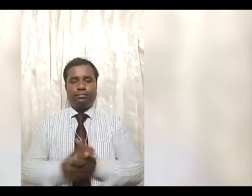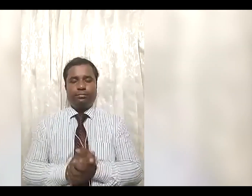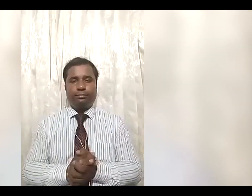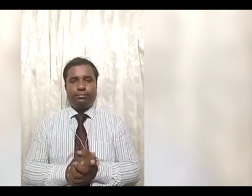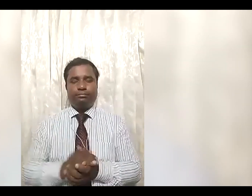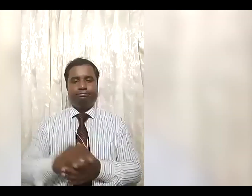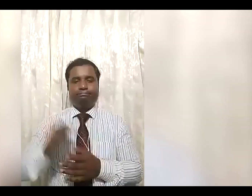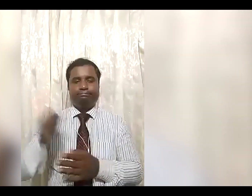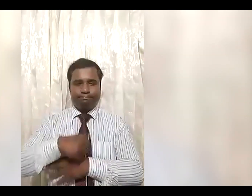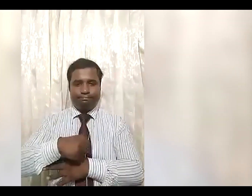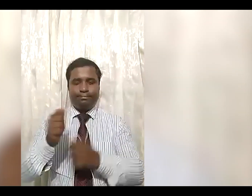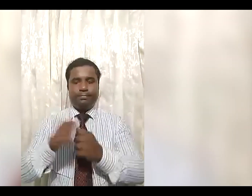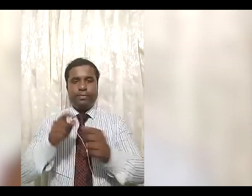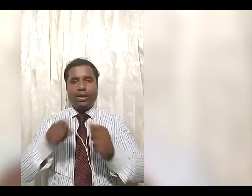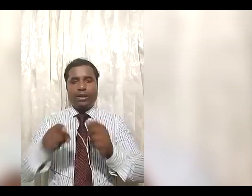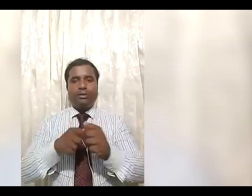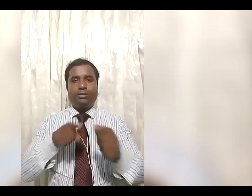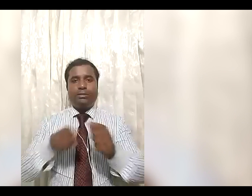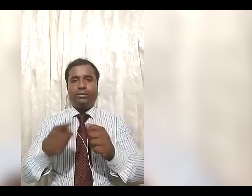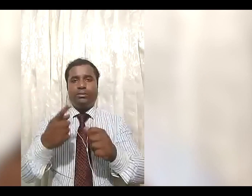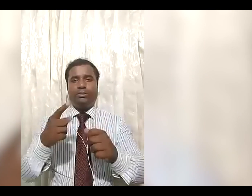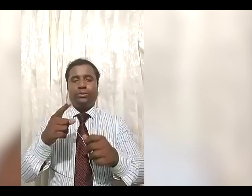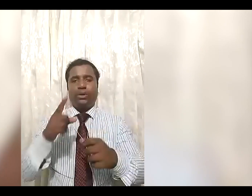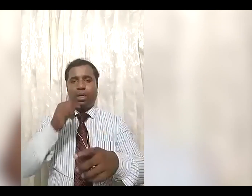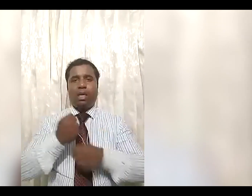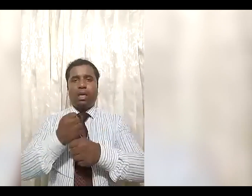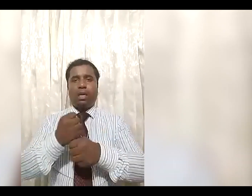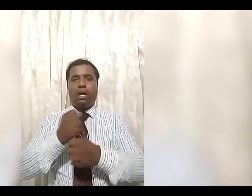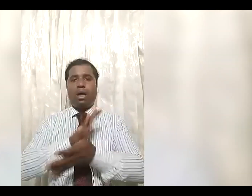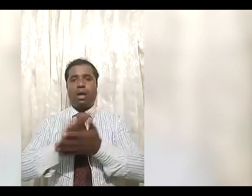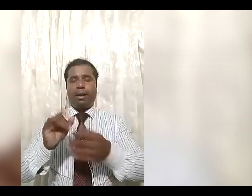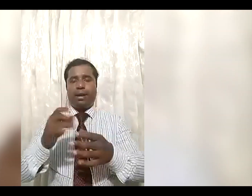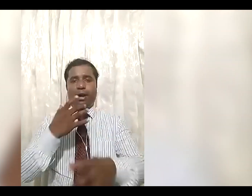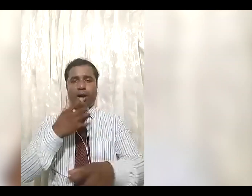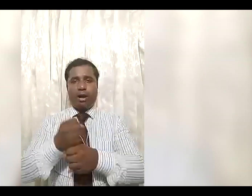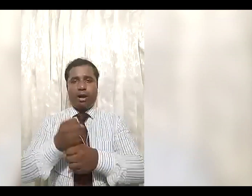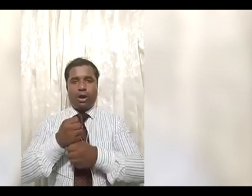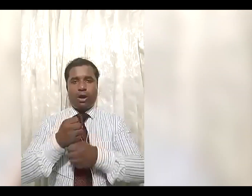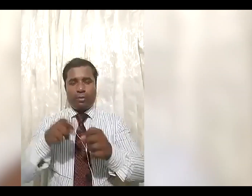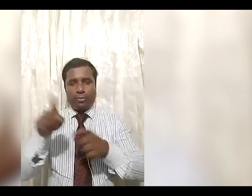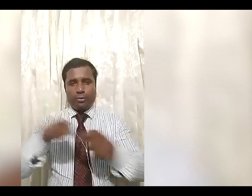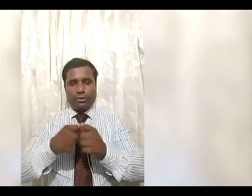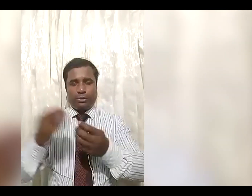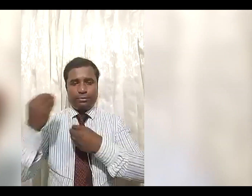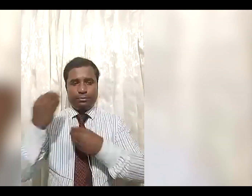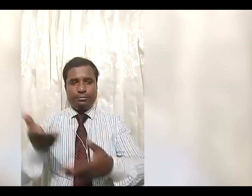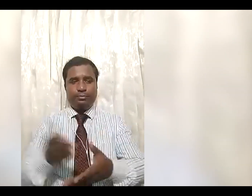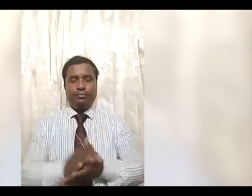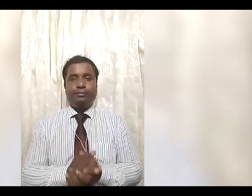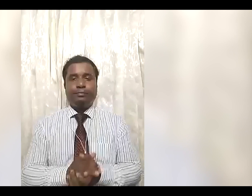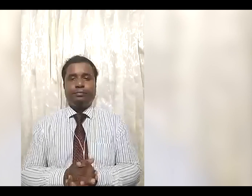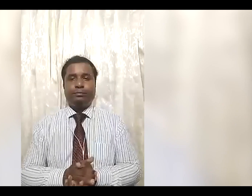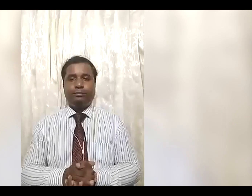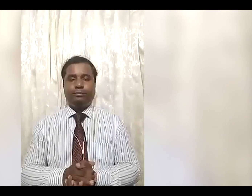Philippines has a commissioner that's specifically responsible for disability inclusion. And that person is